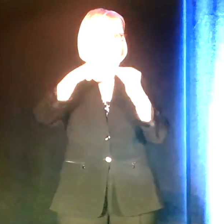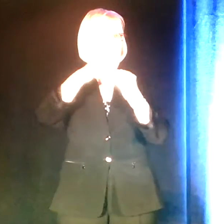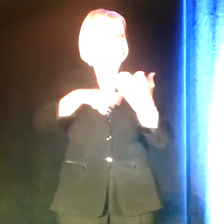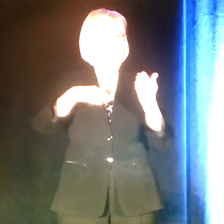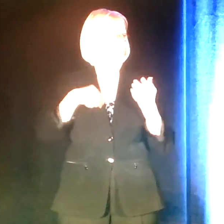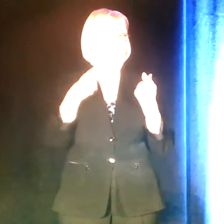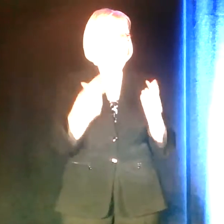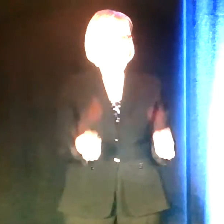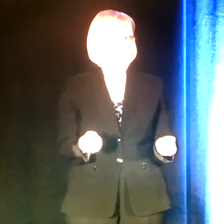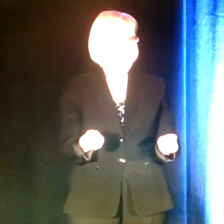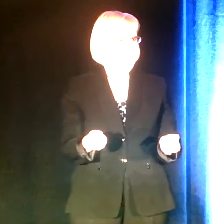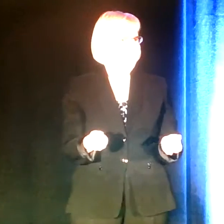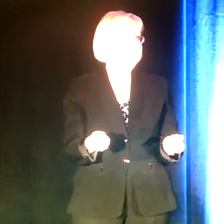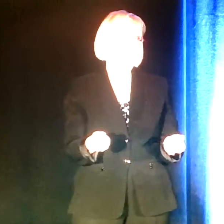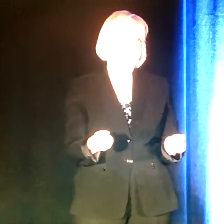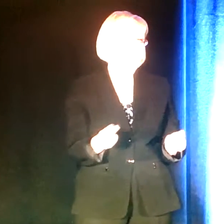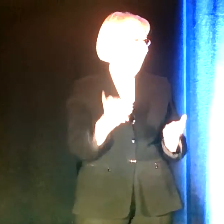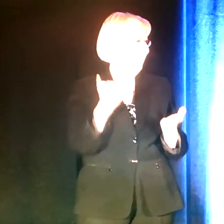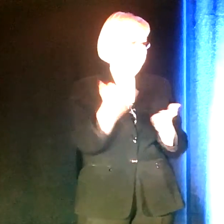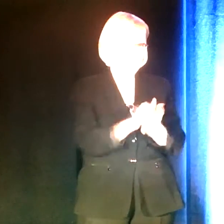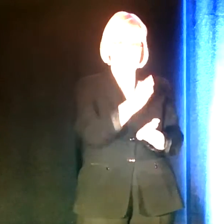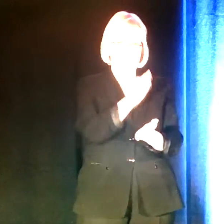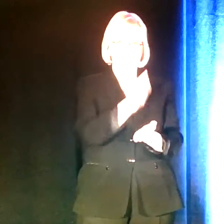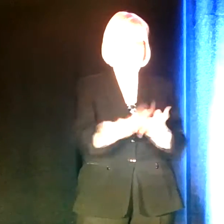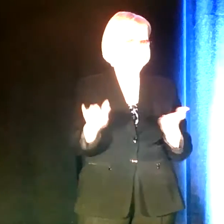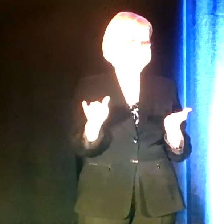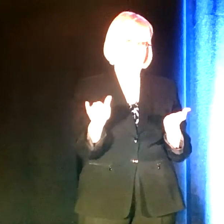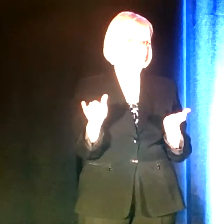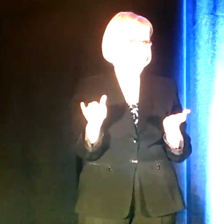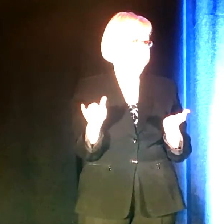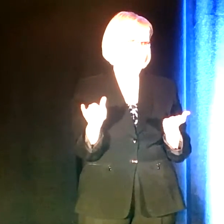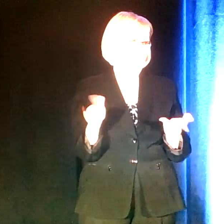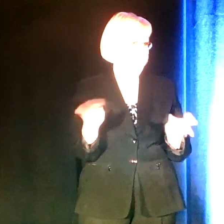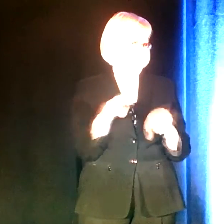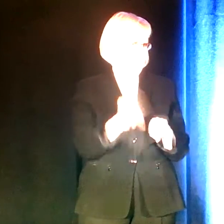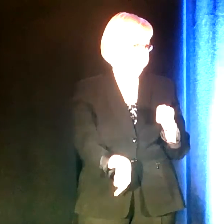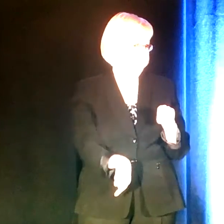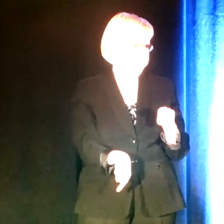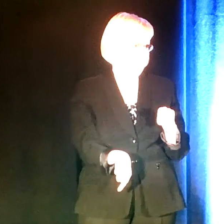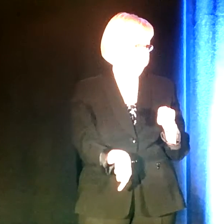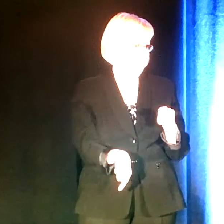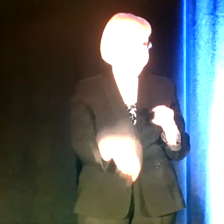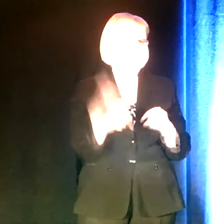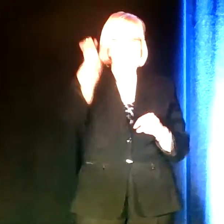Interpreting at the same time, talking about what we're doing, that is impossible. You just